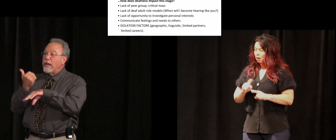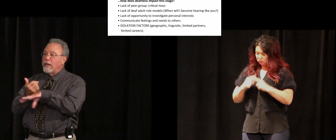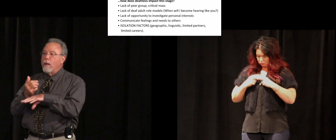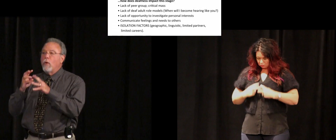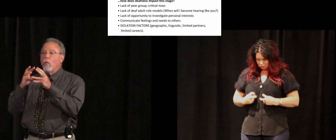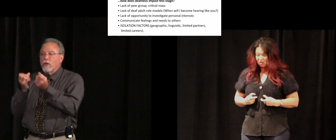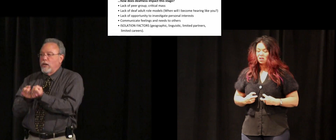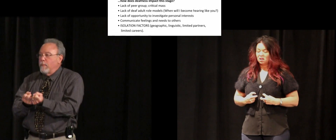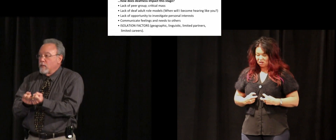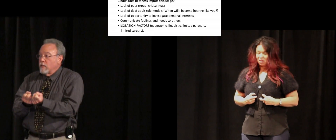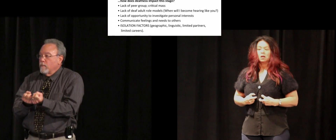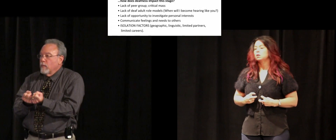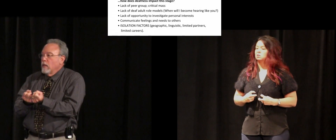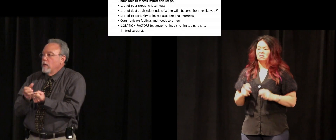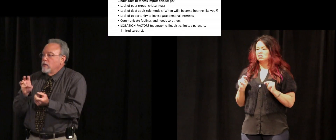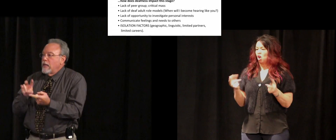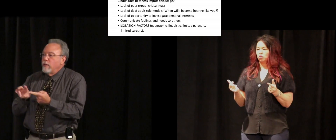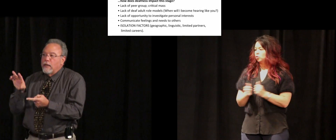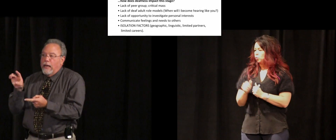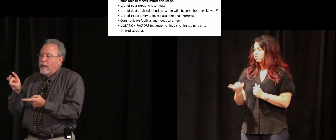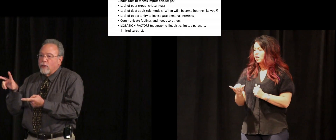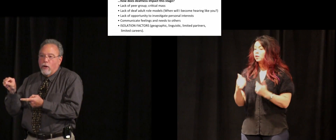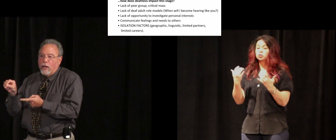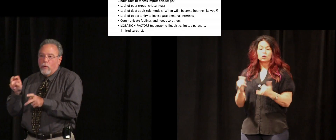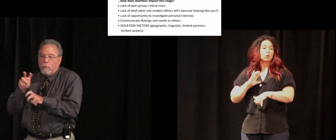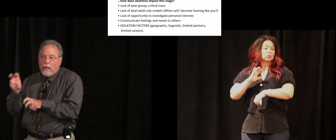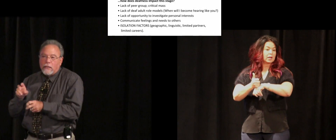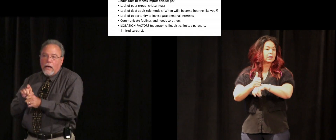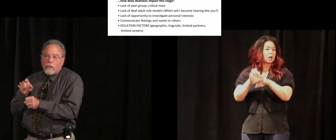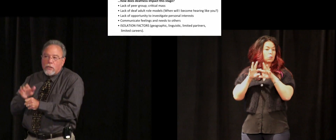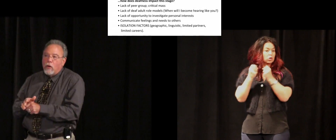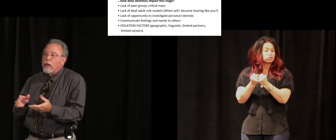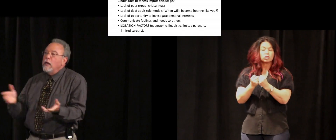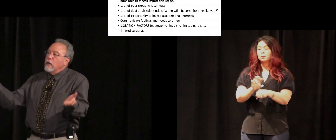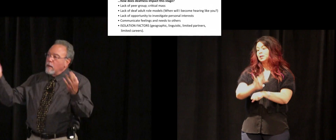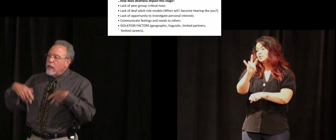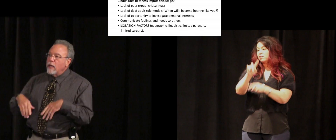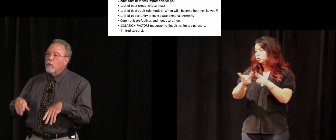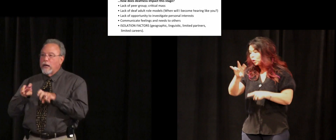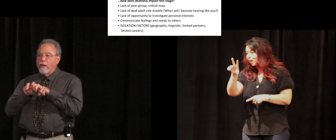their emotions because you're helping them to recognize that they're there and they're valid.